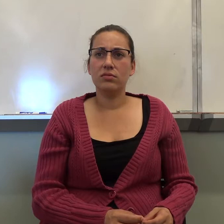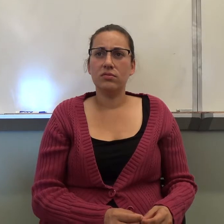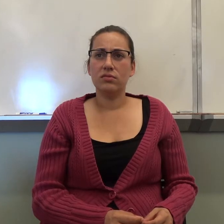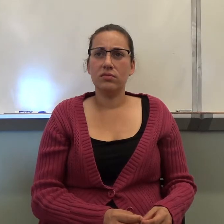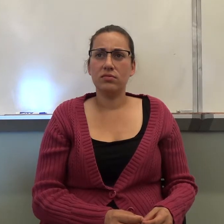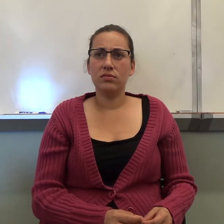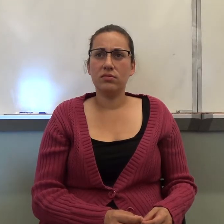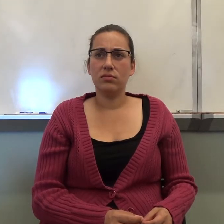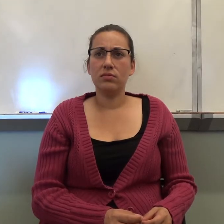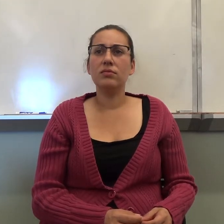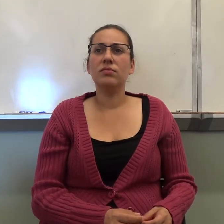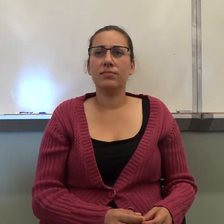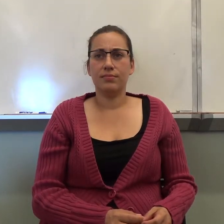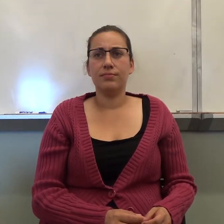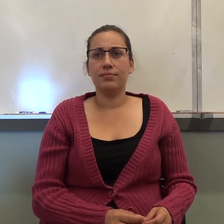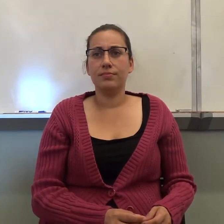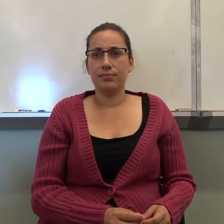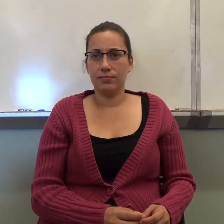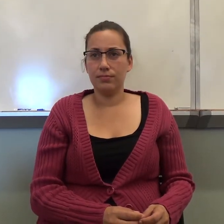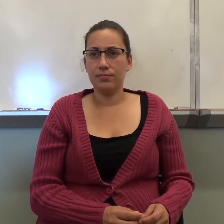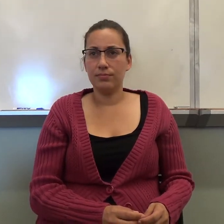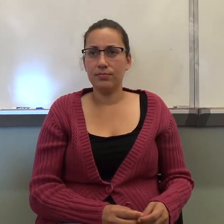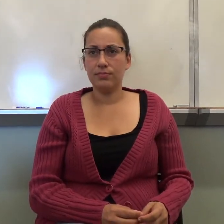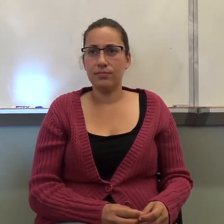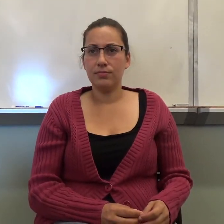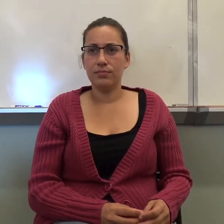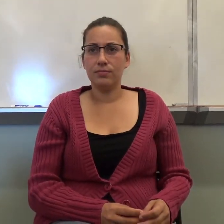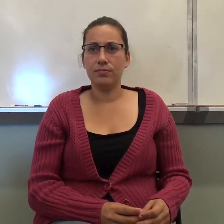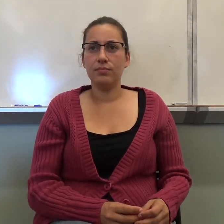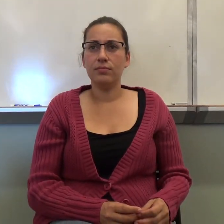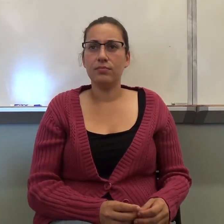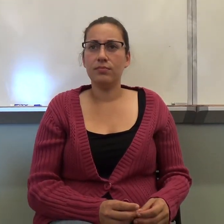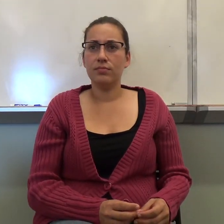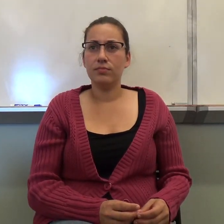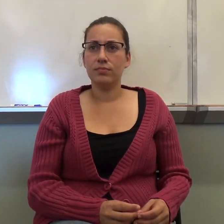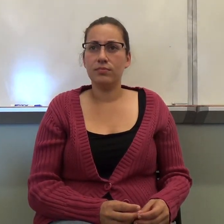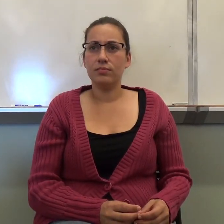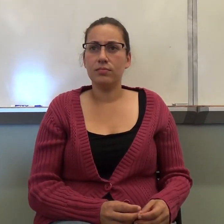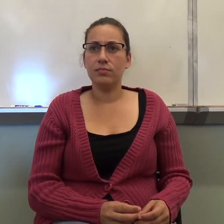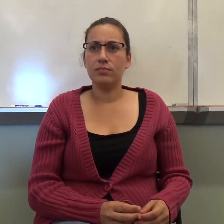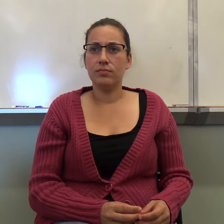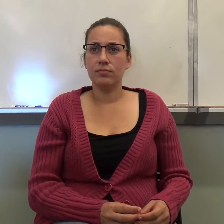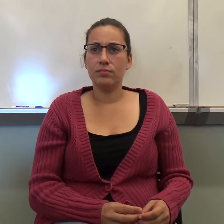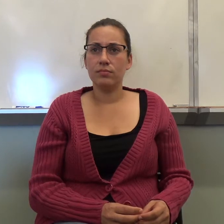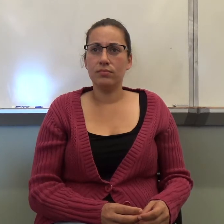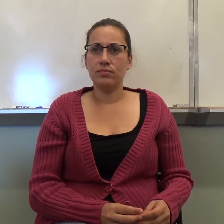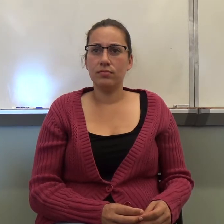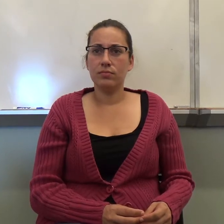power. This is only to the first power, that's the second power. These are not like terms, they can't be combined.